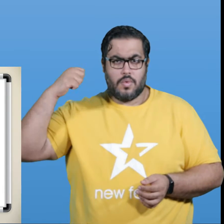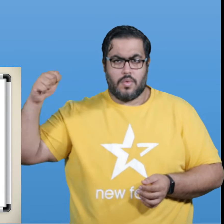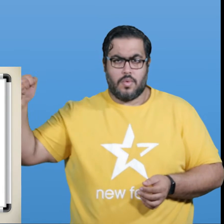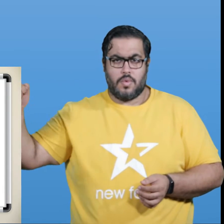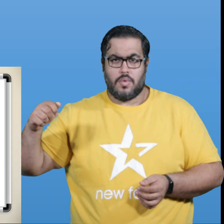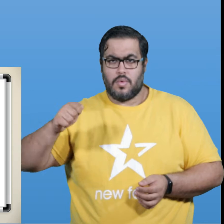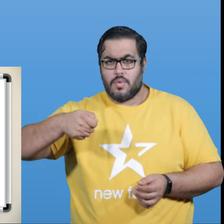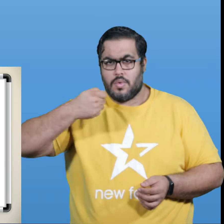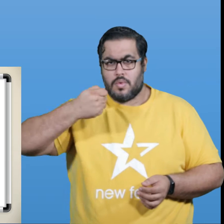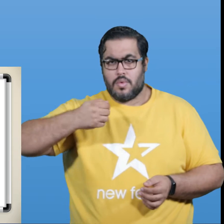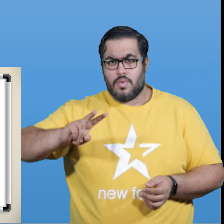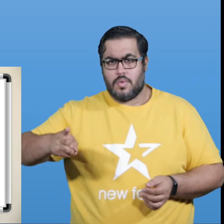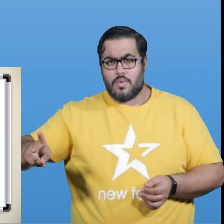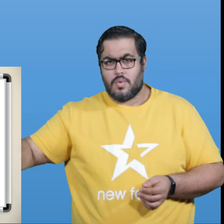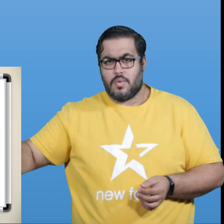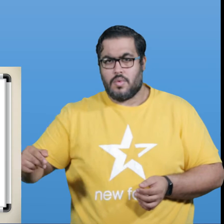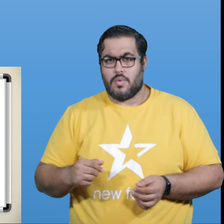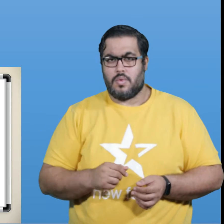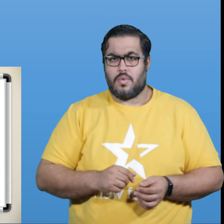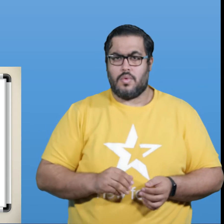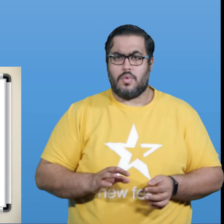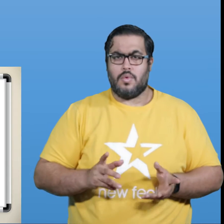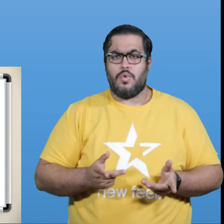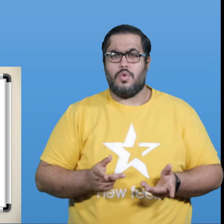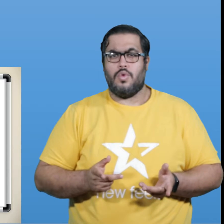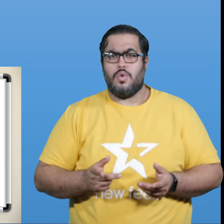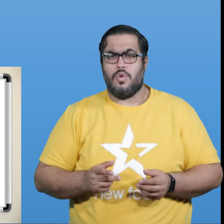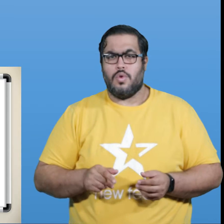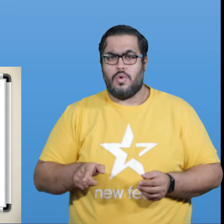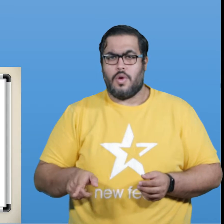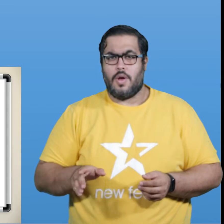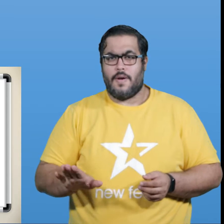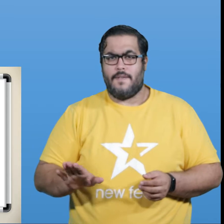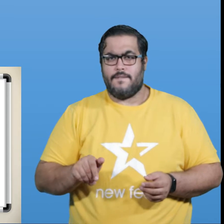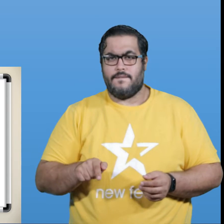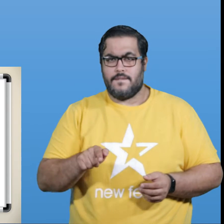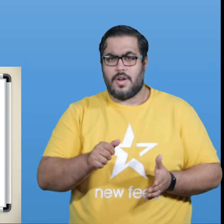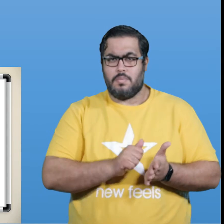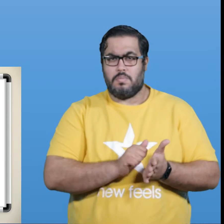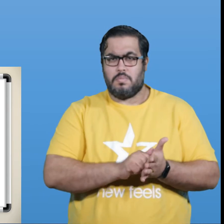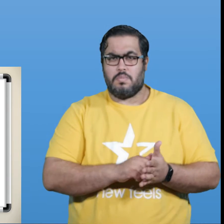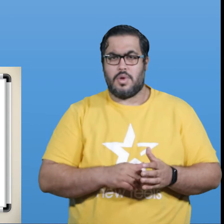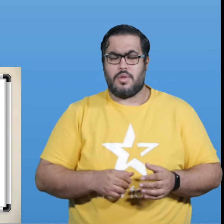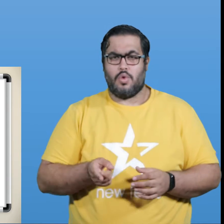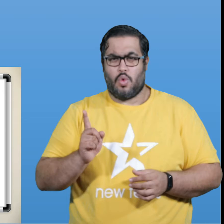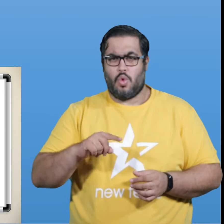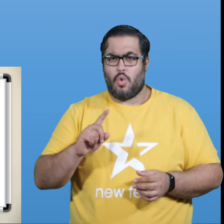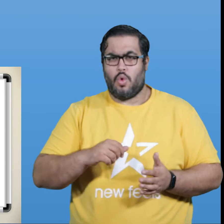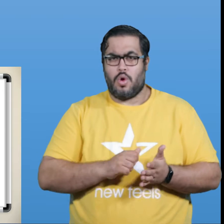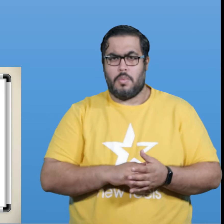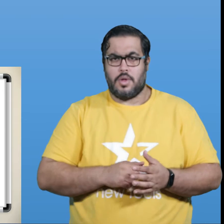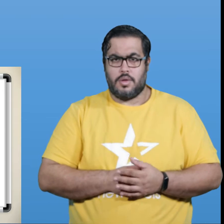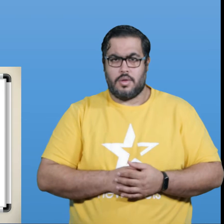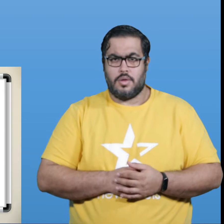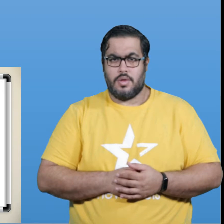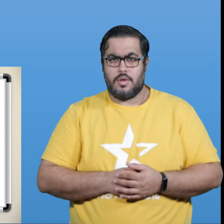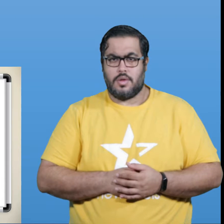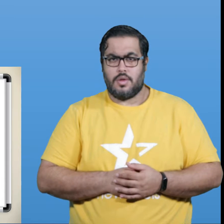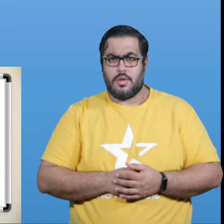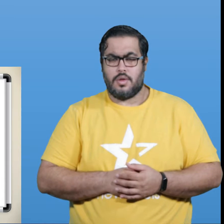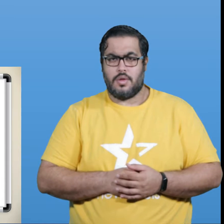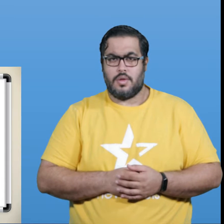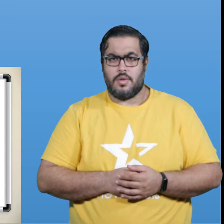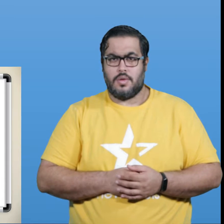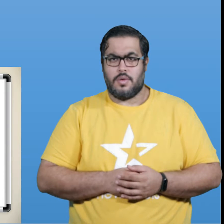for example, the silverware had been polished to a high gloss. So those are the silverware. We have this